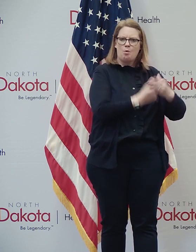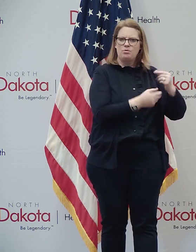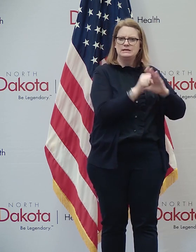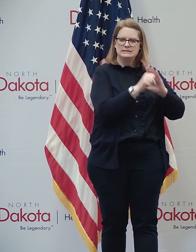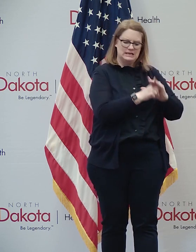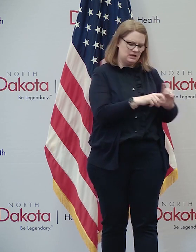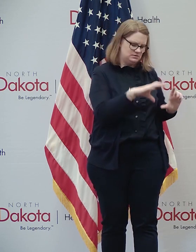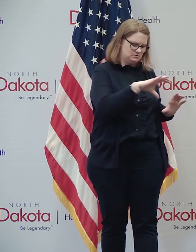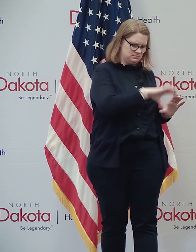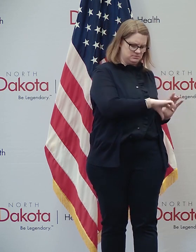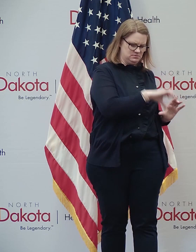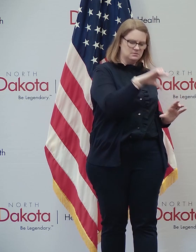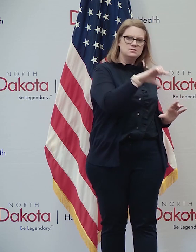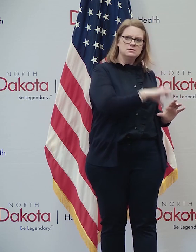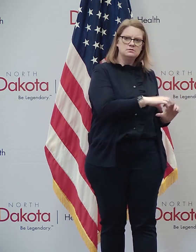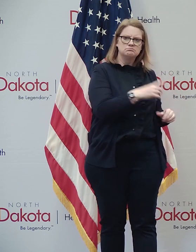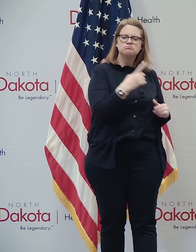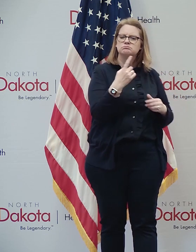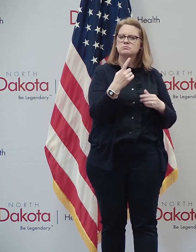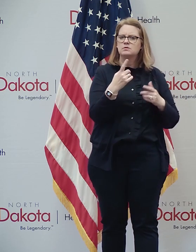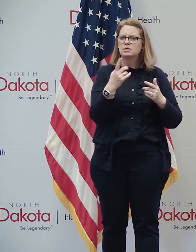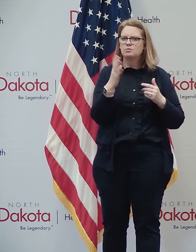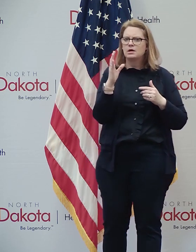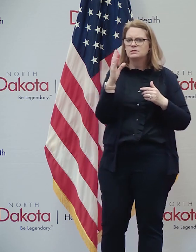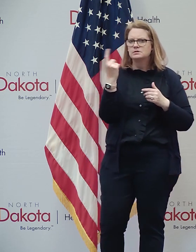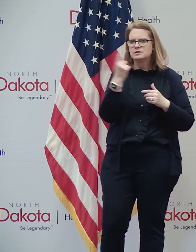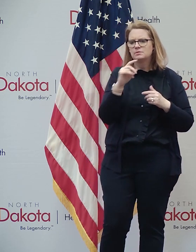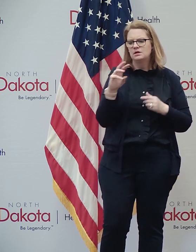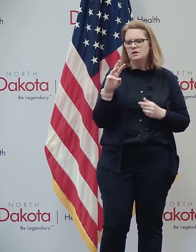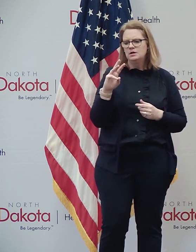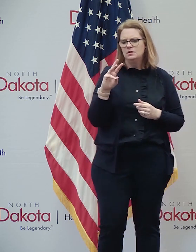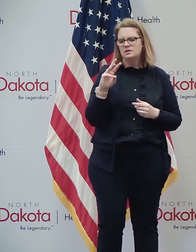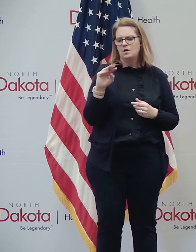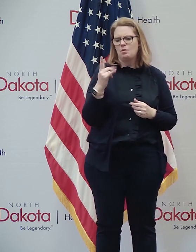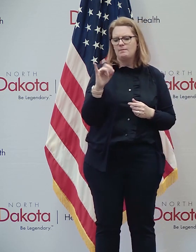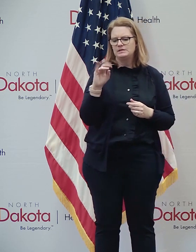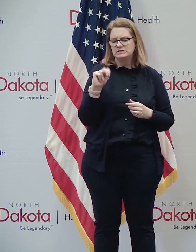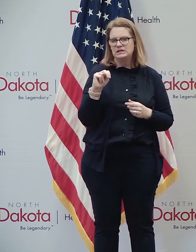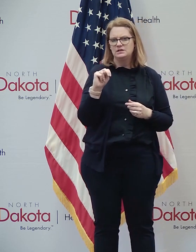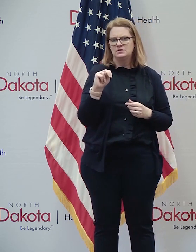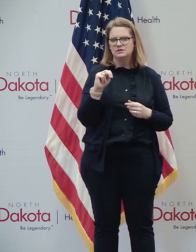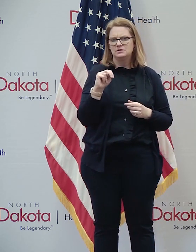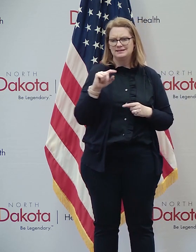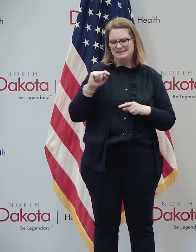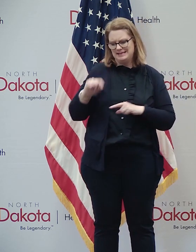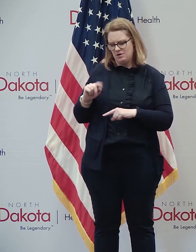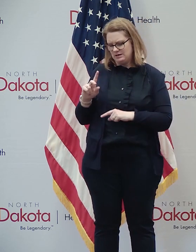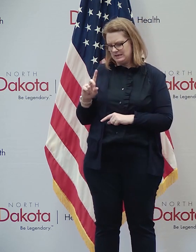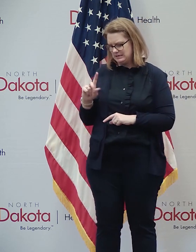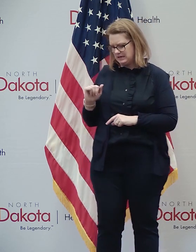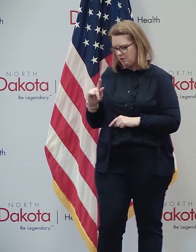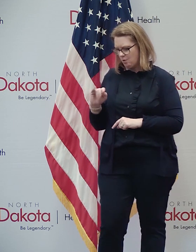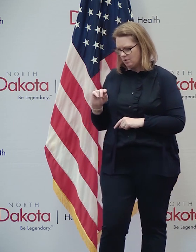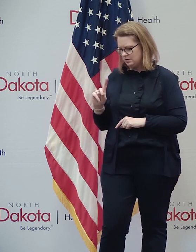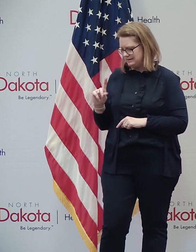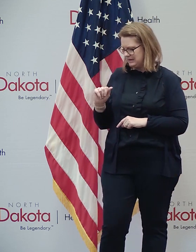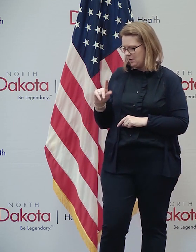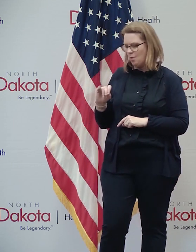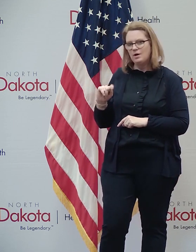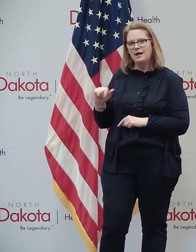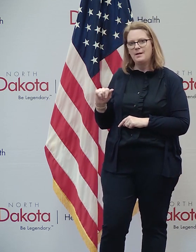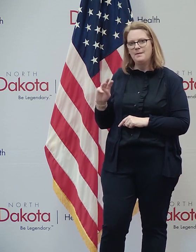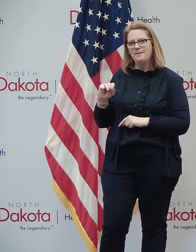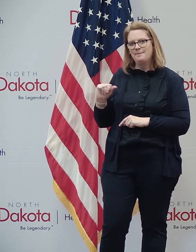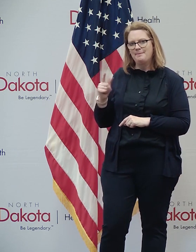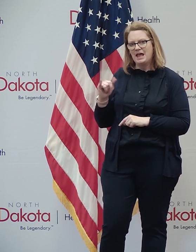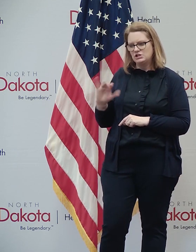tested are South Dakota residents, and we welcome them as part of that, because Standing Rock is its own sovereign nation, spans